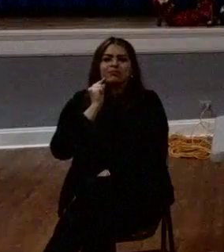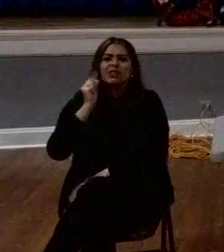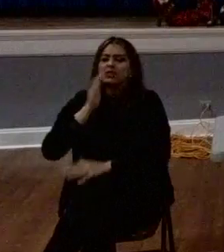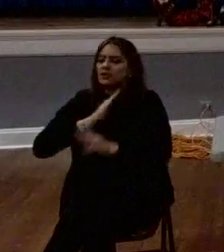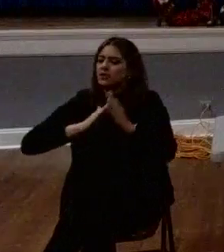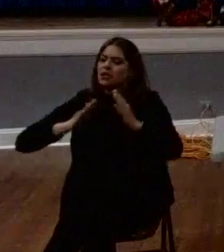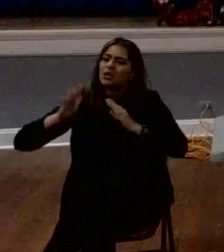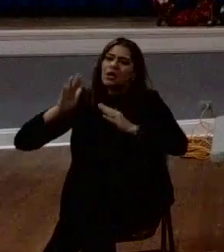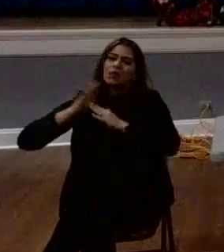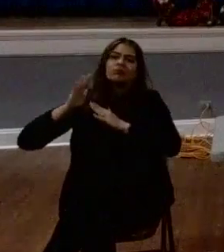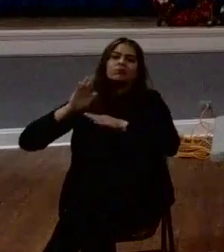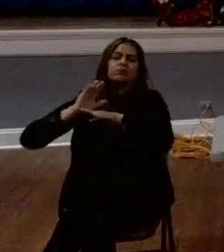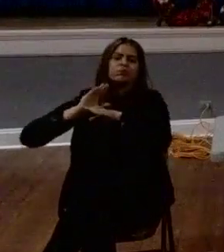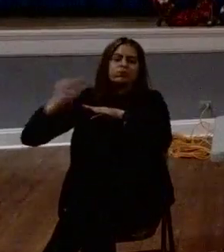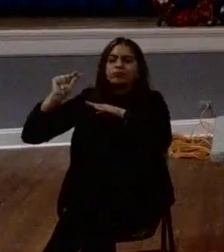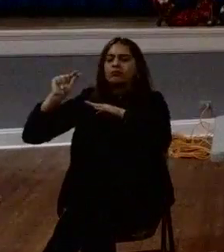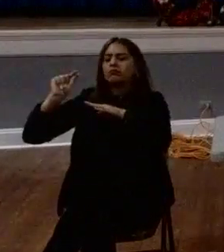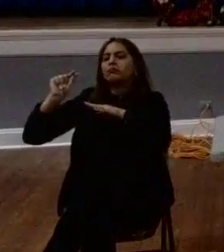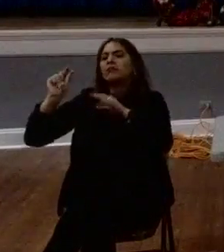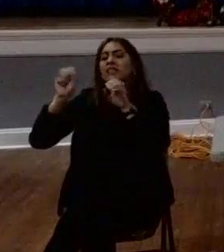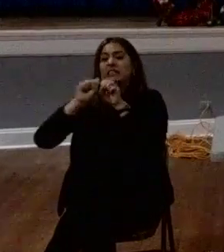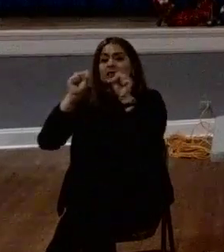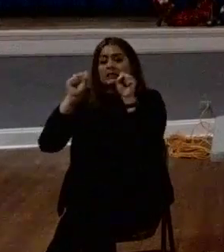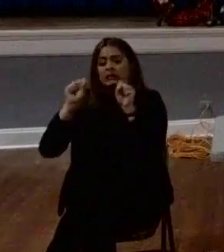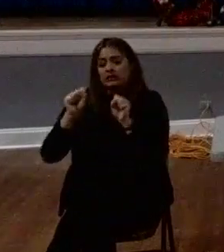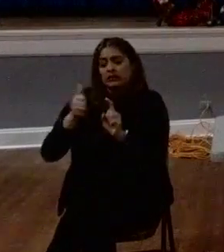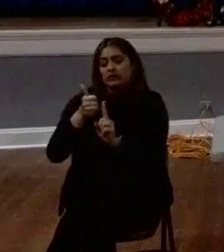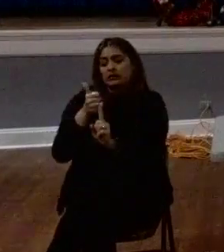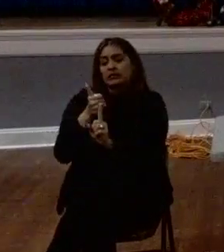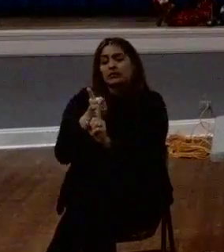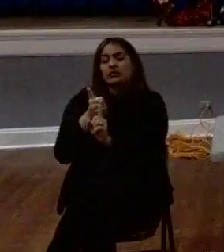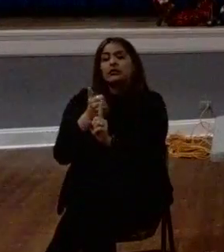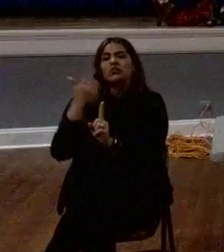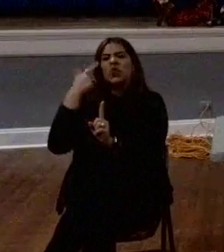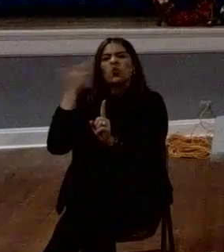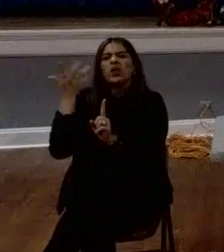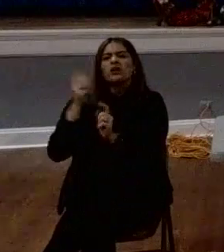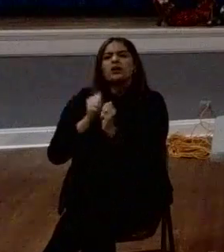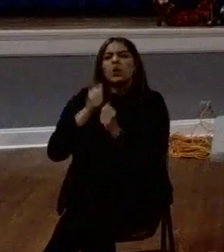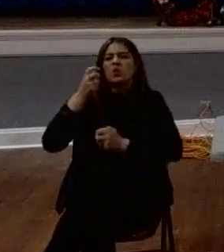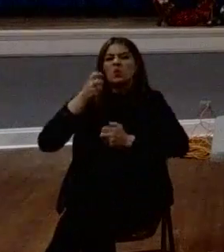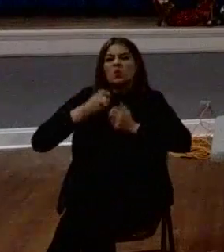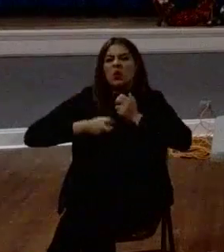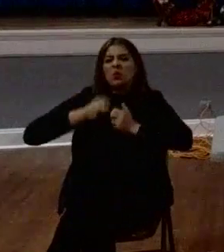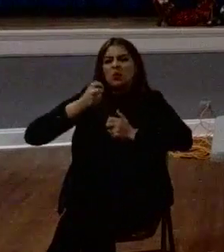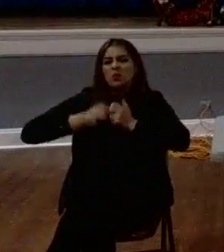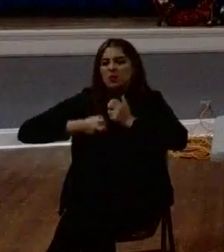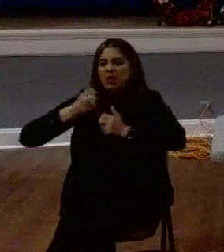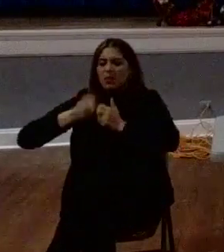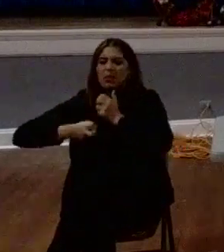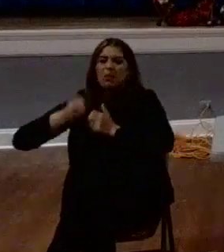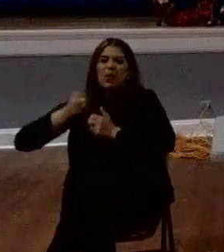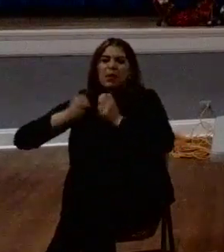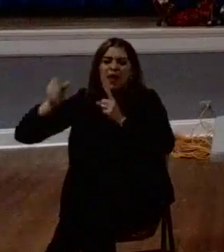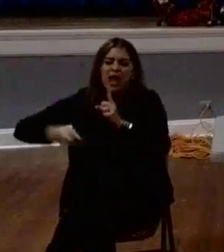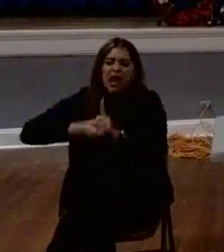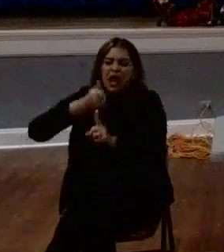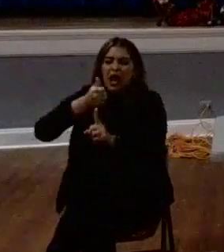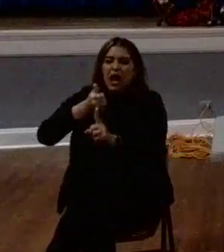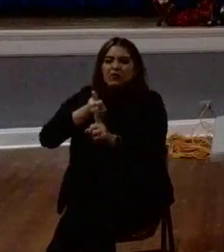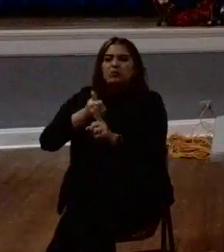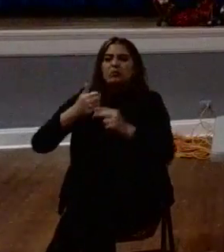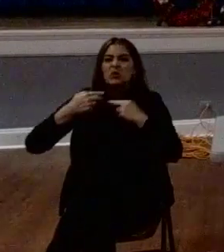history. It is a system for solving problems afflicting humanity, in Texas